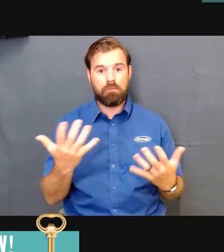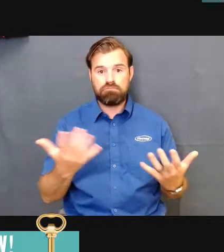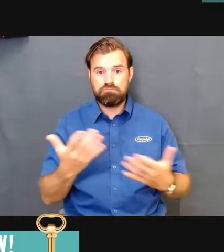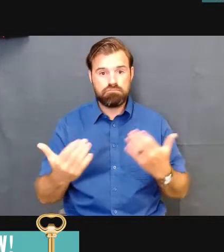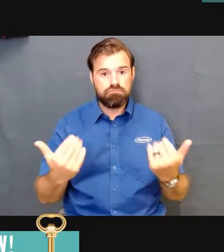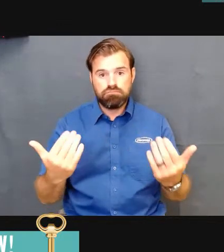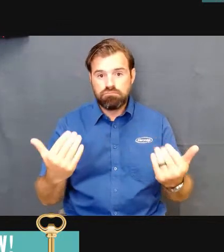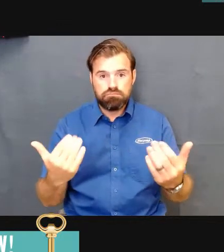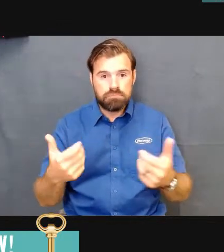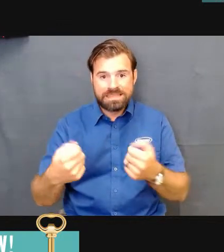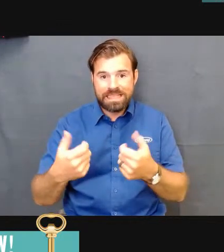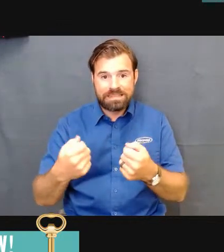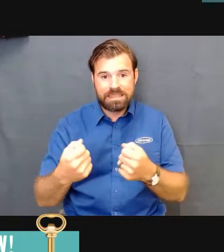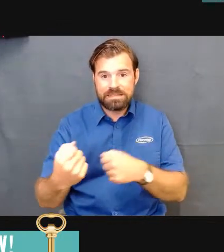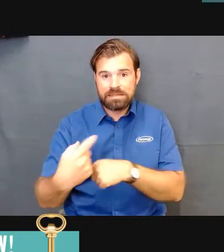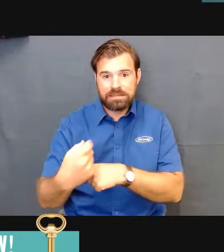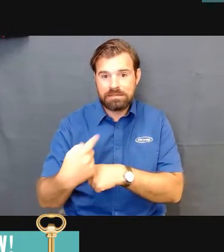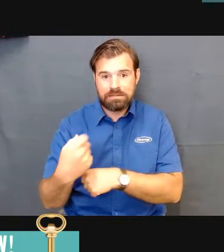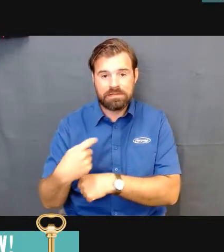text going in.